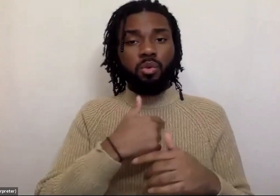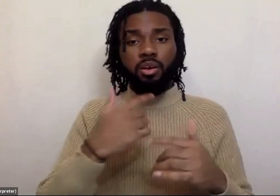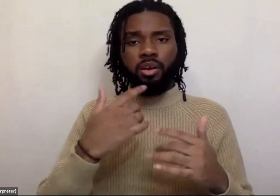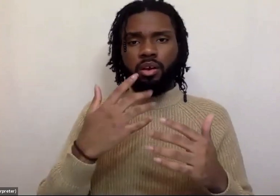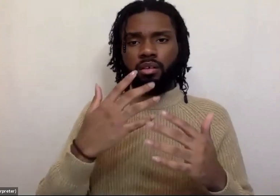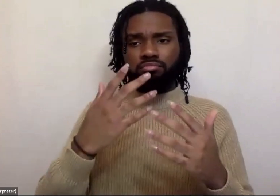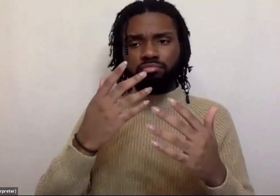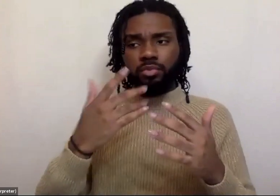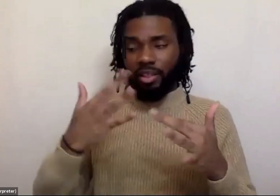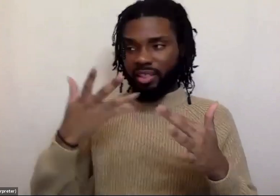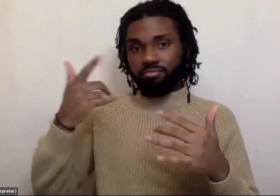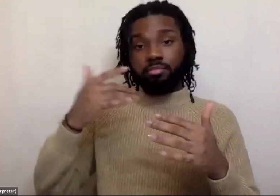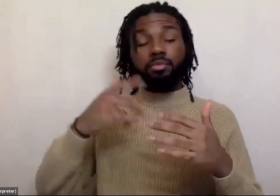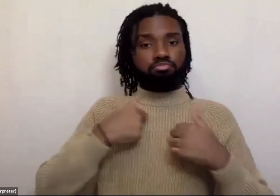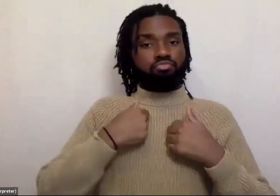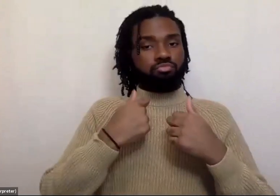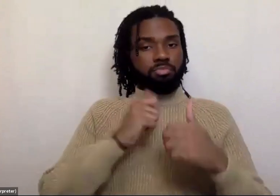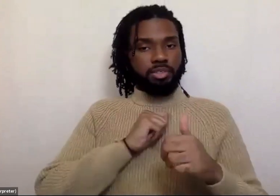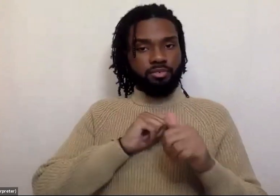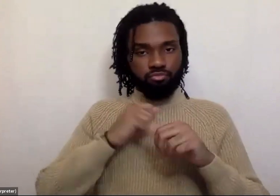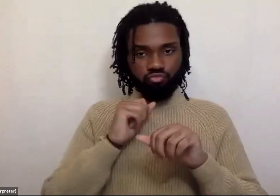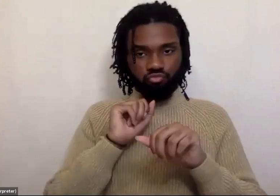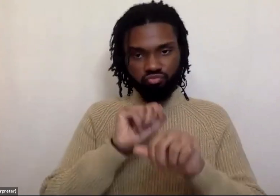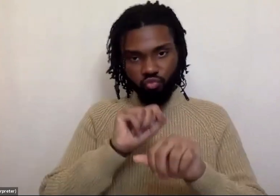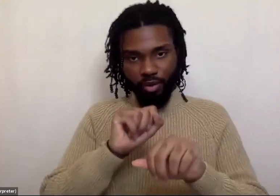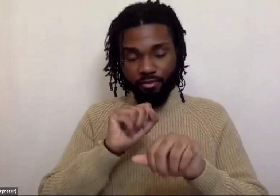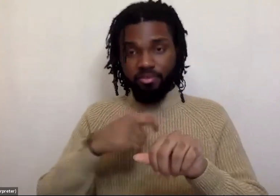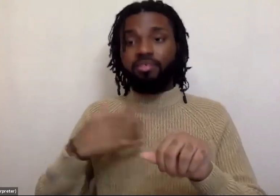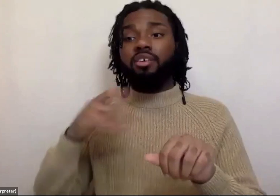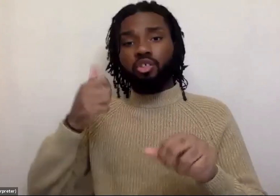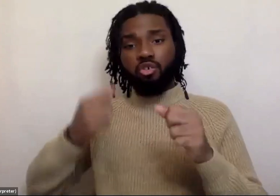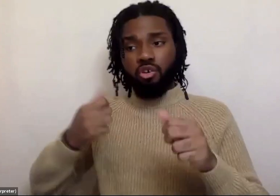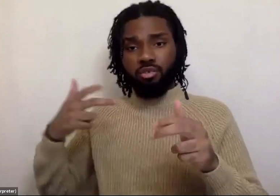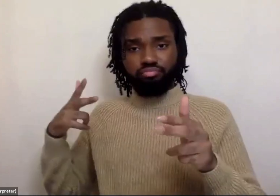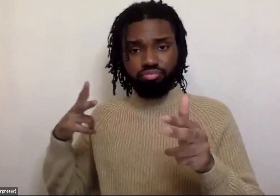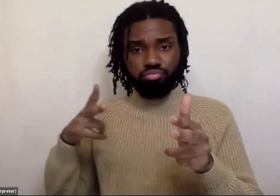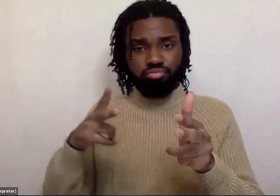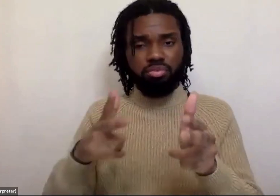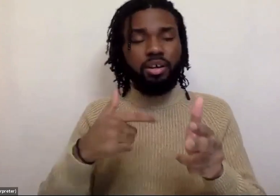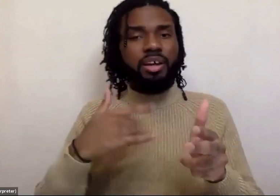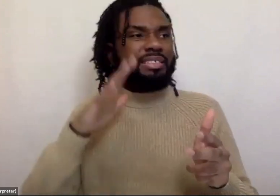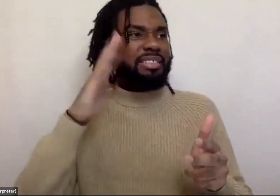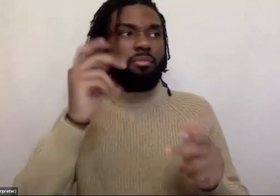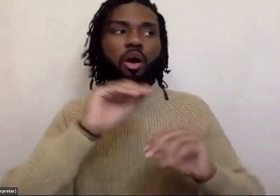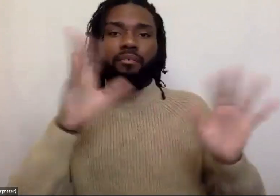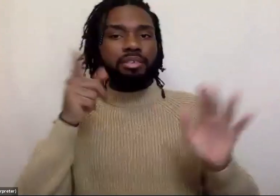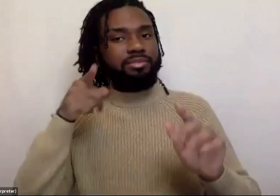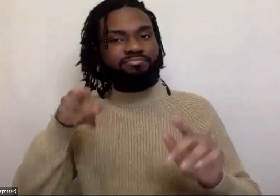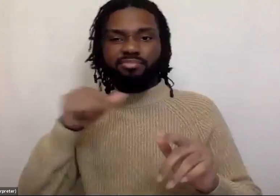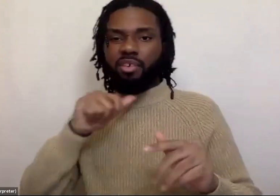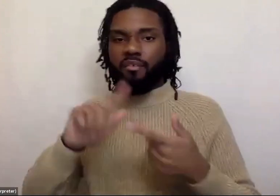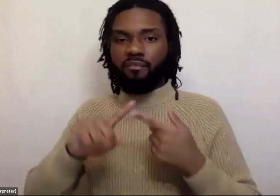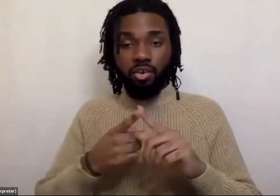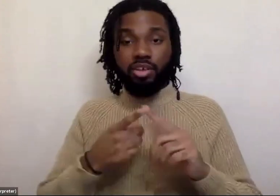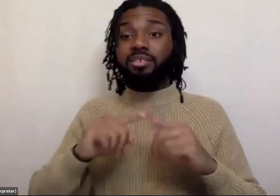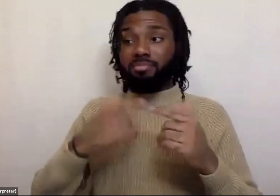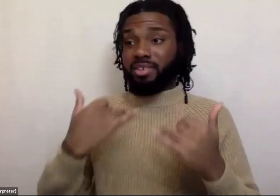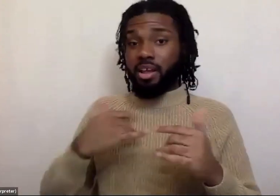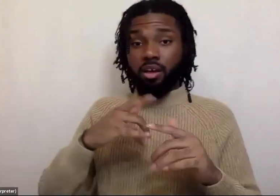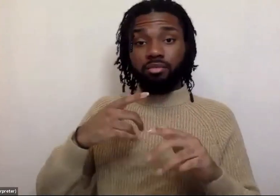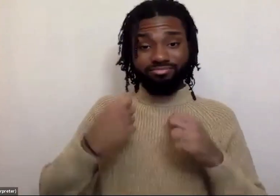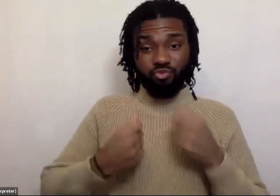not our friends. And so June says to me, speed up. Now, I had in my